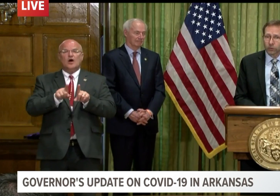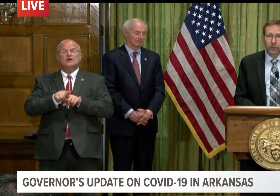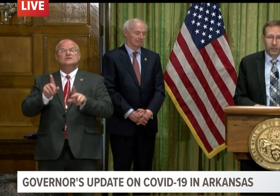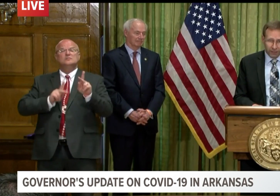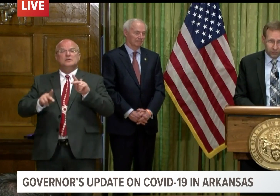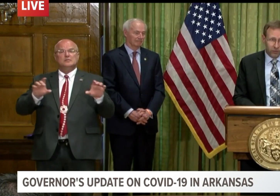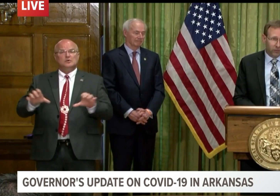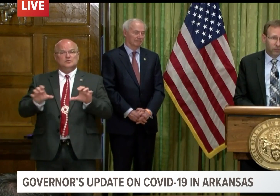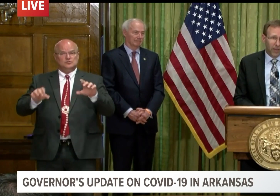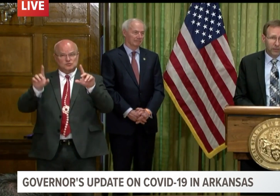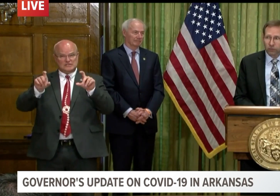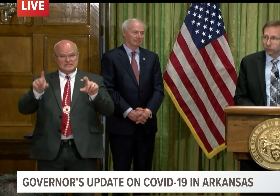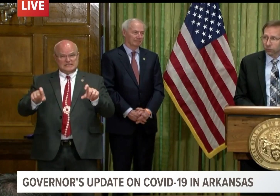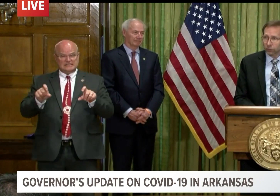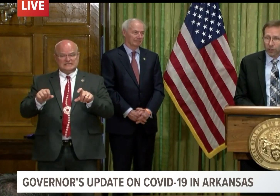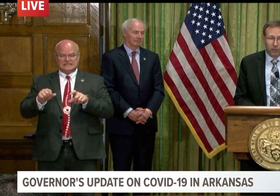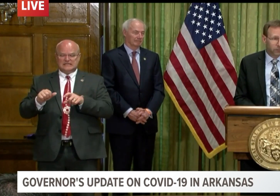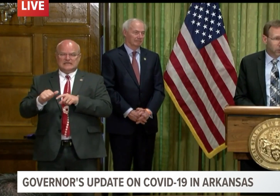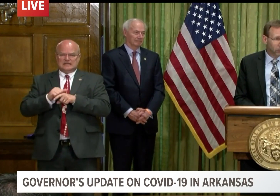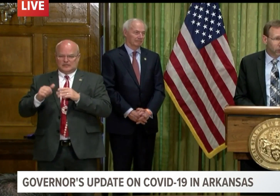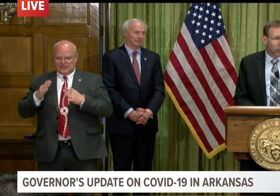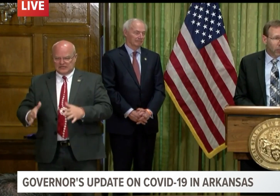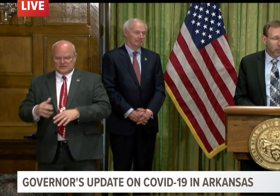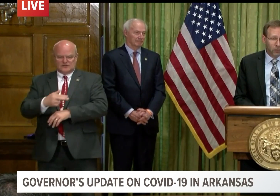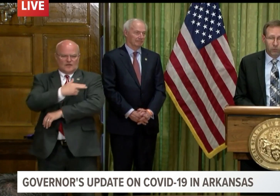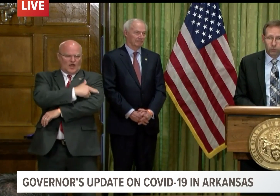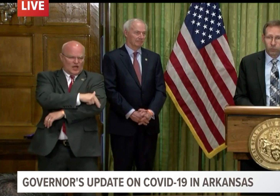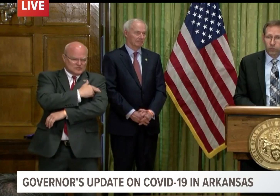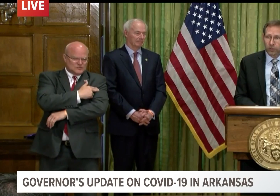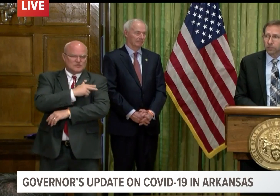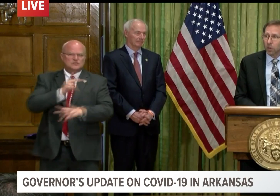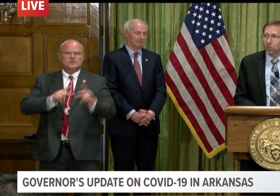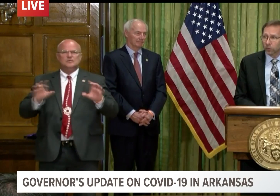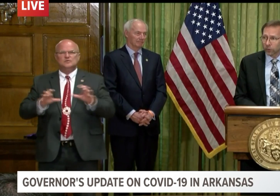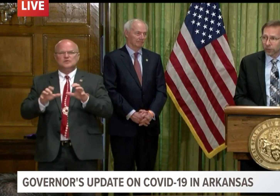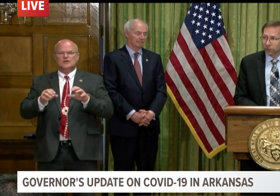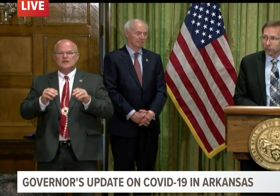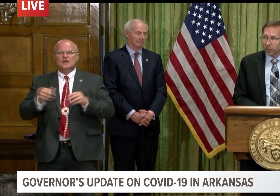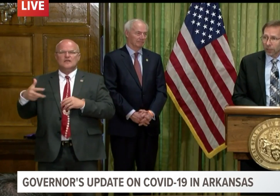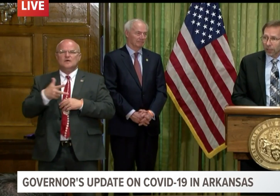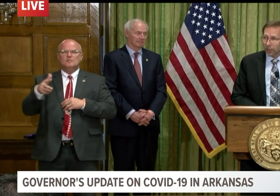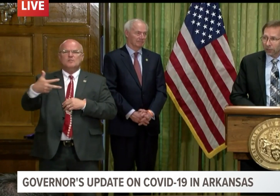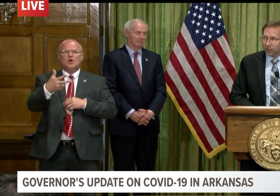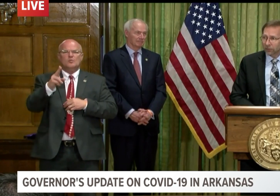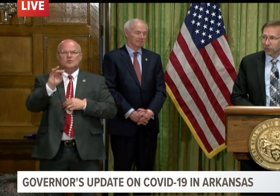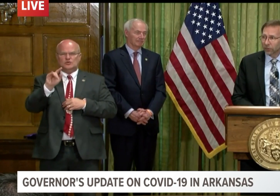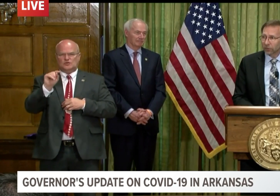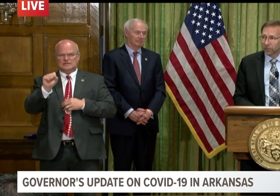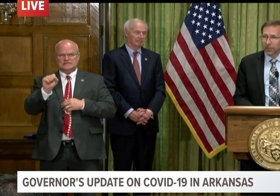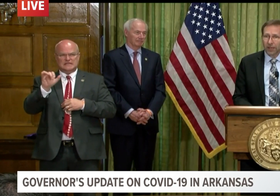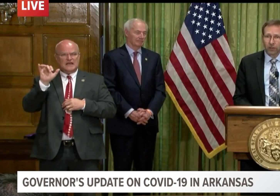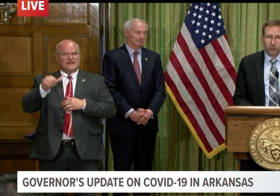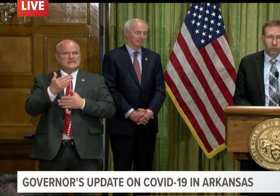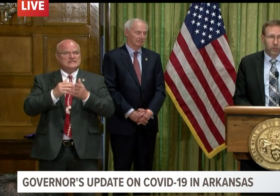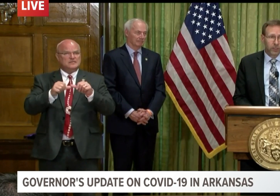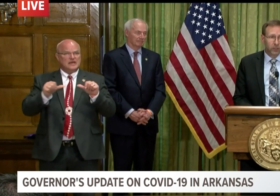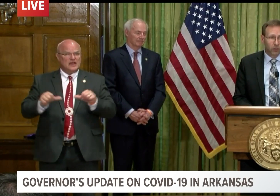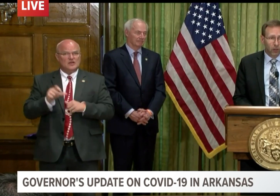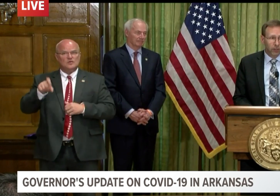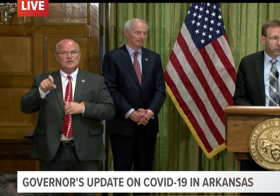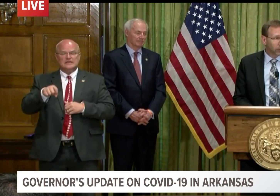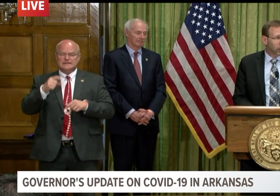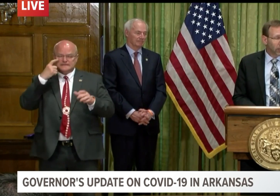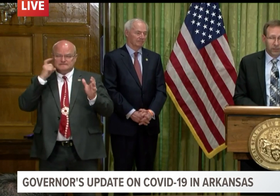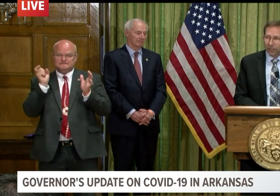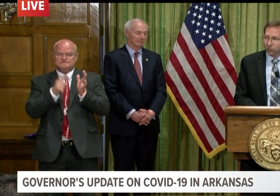those who are doing testing, practitioners, hospitals, those who are doing the mobile units. These are some of the areas that we need